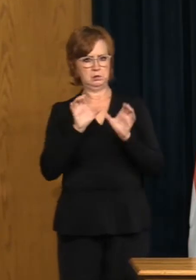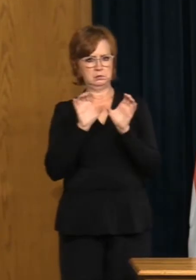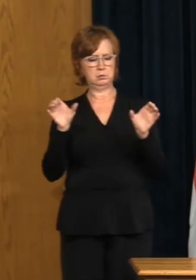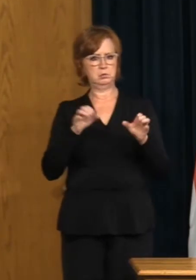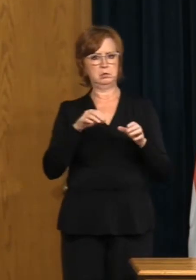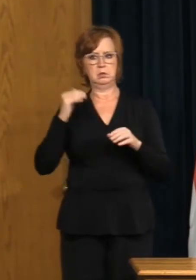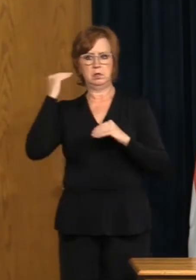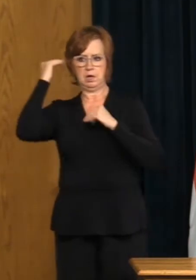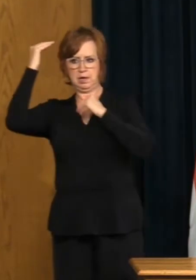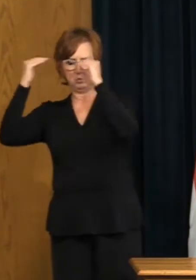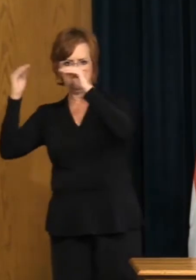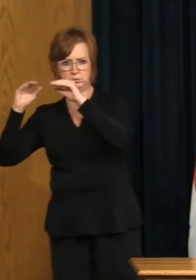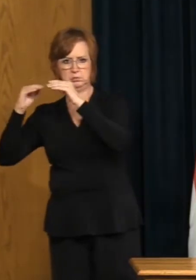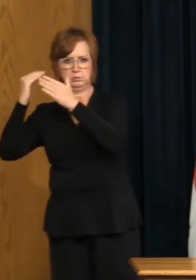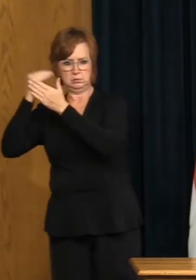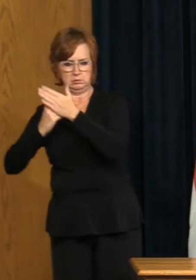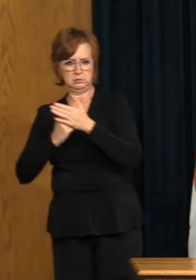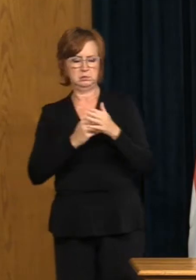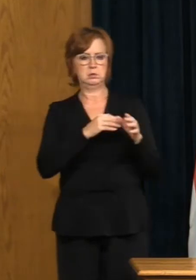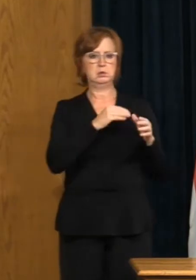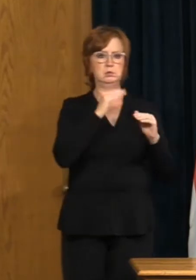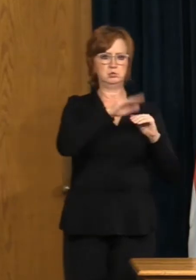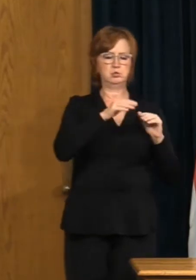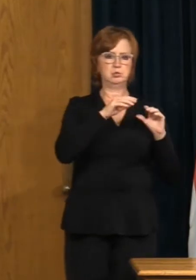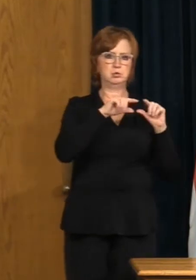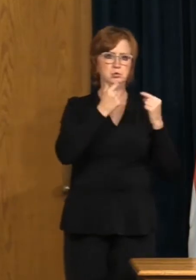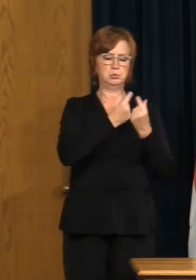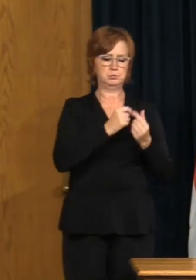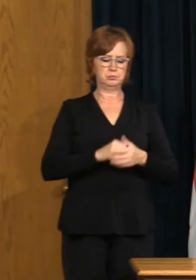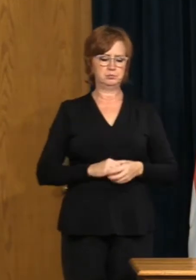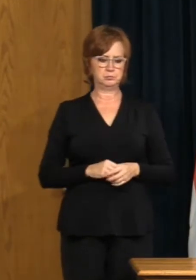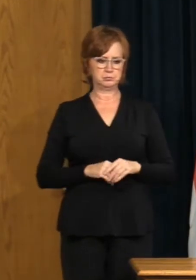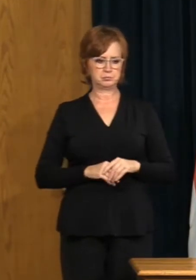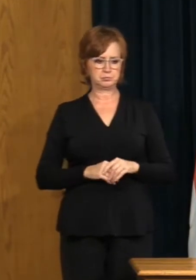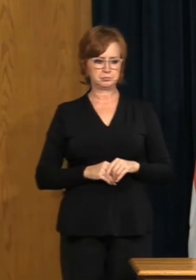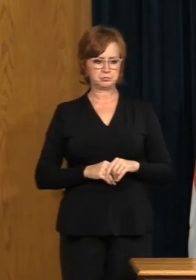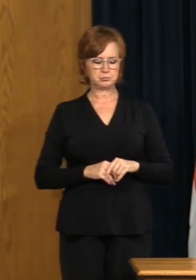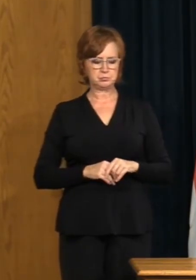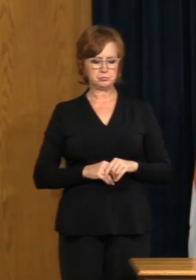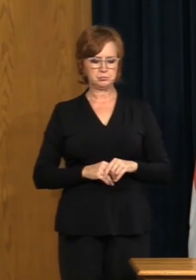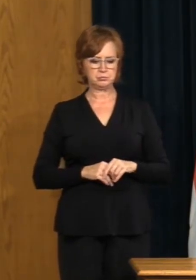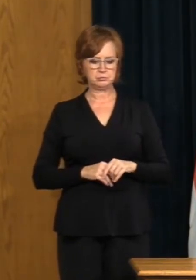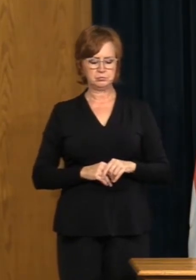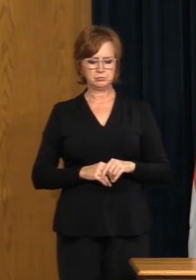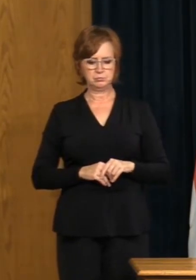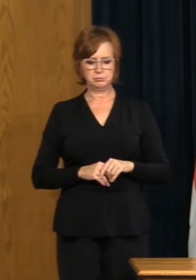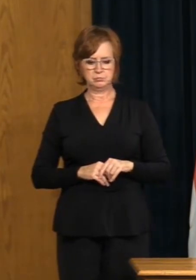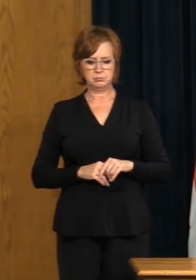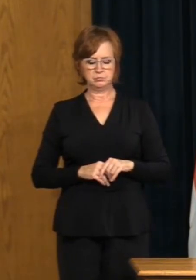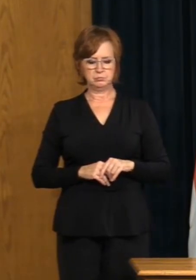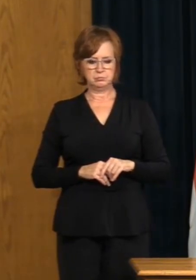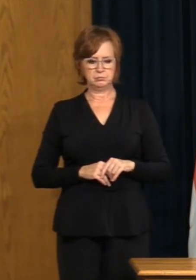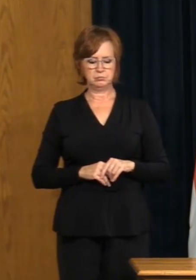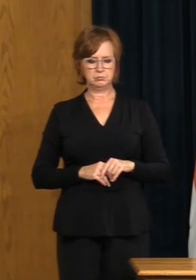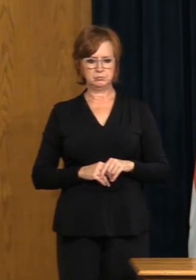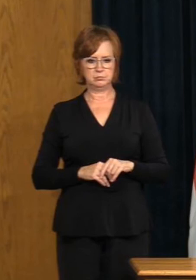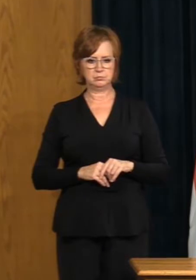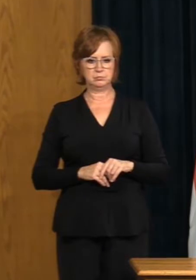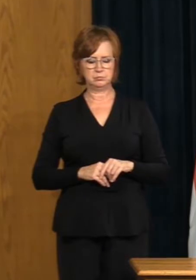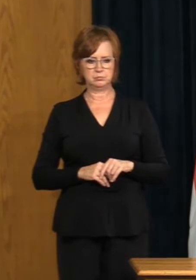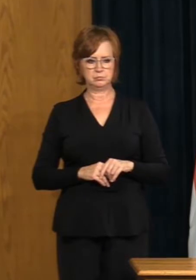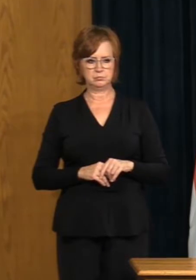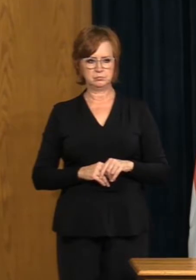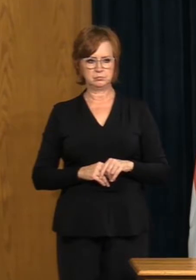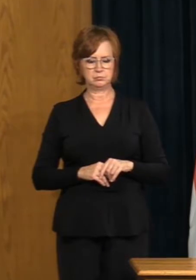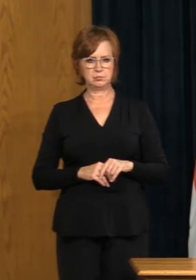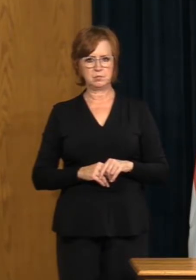of testing by age group and positive cases by age group, we found that testing, is spread throughout the